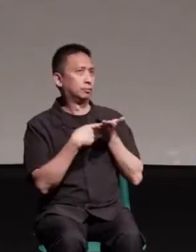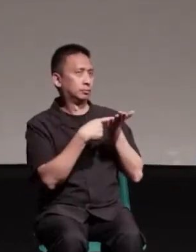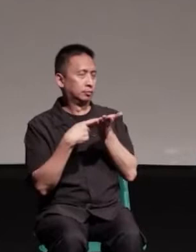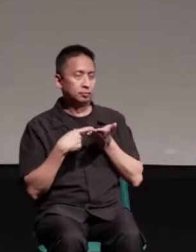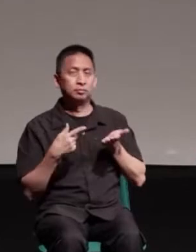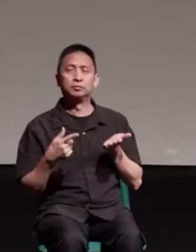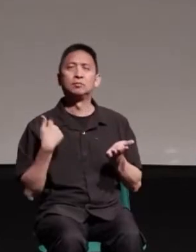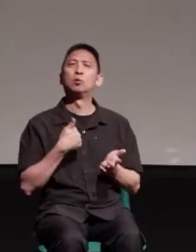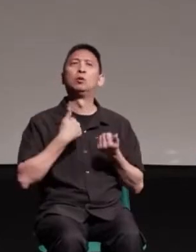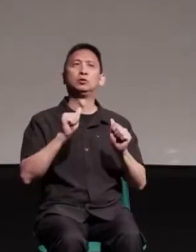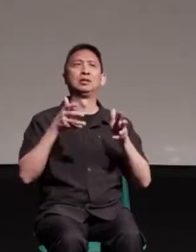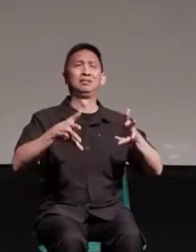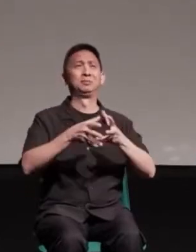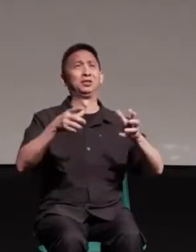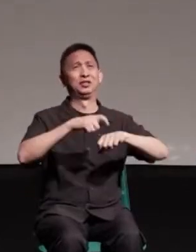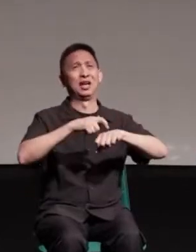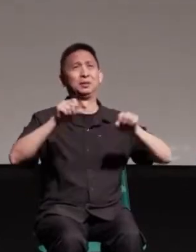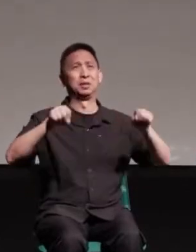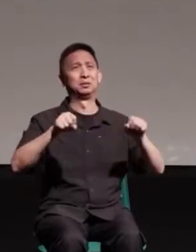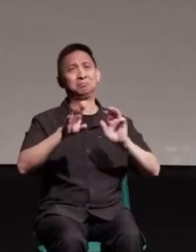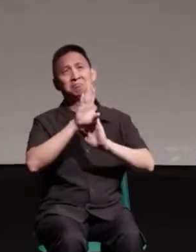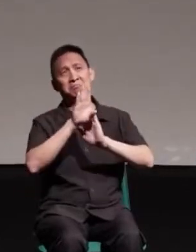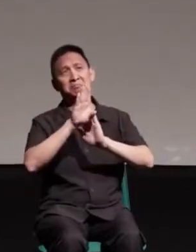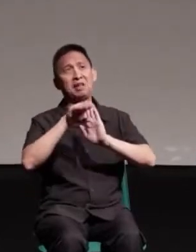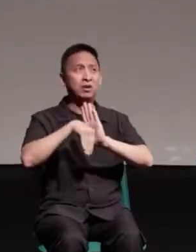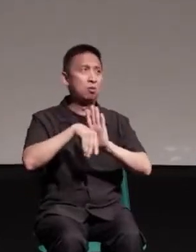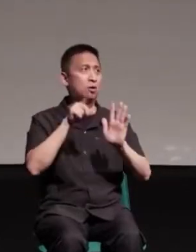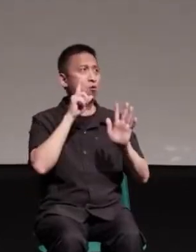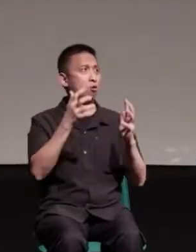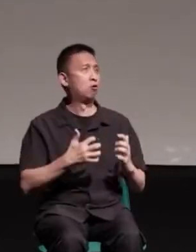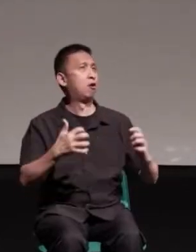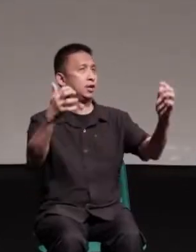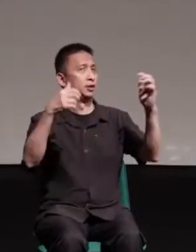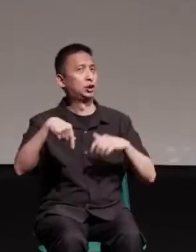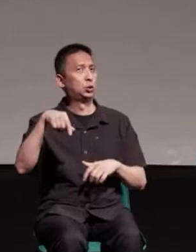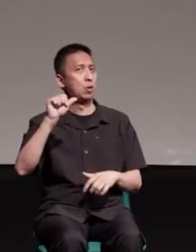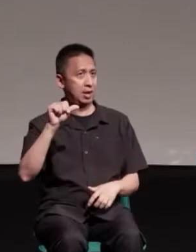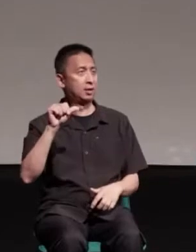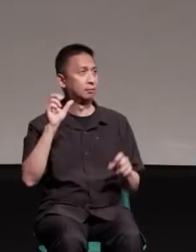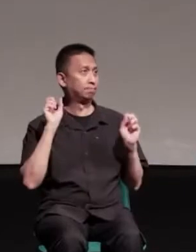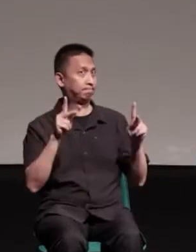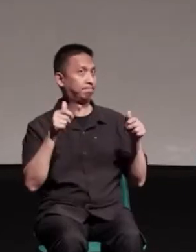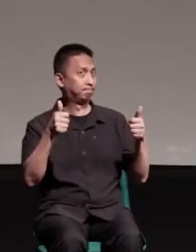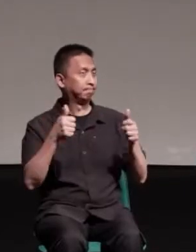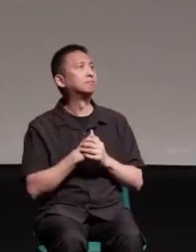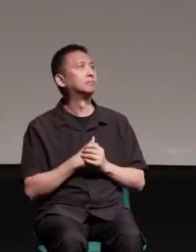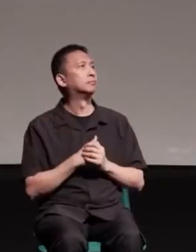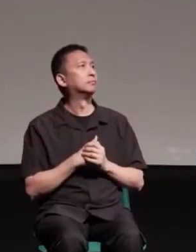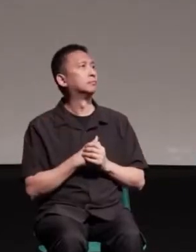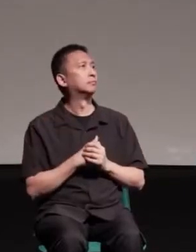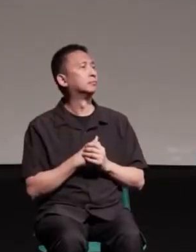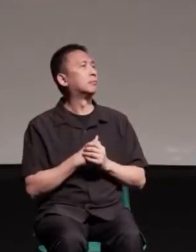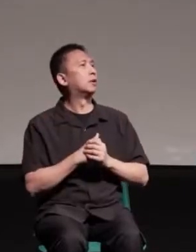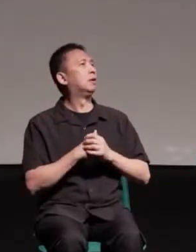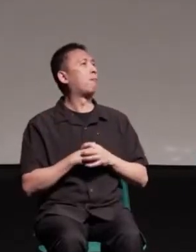try to leave as much time, about half an hour, for an audience Q&A as possible.